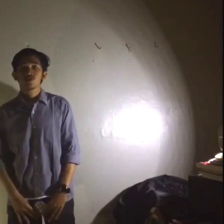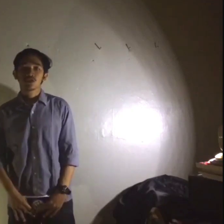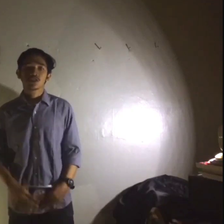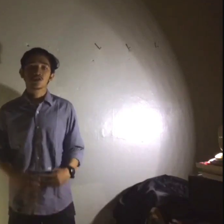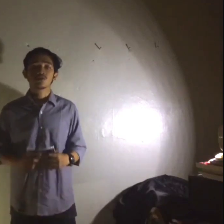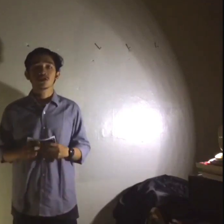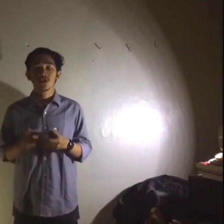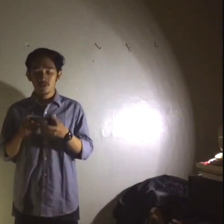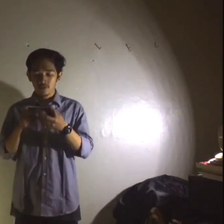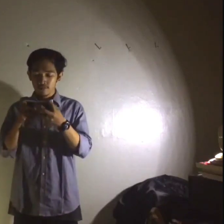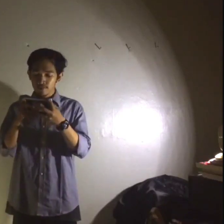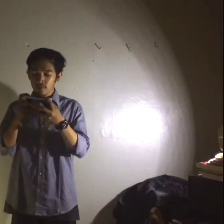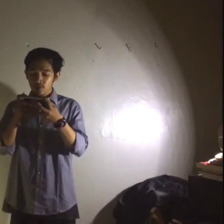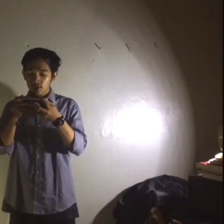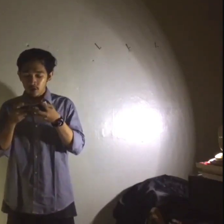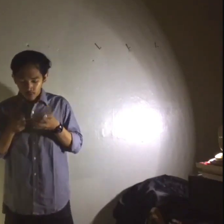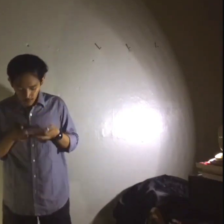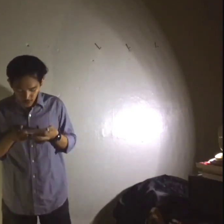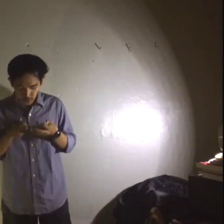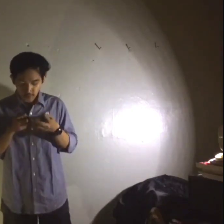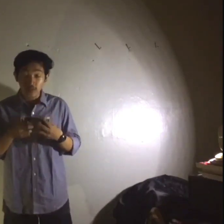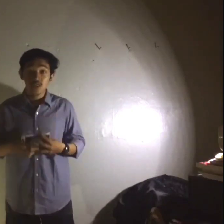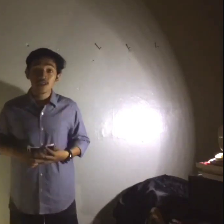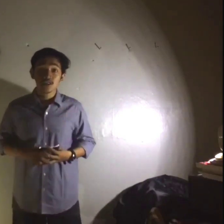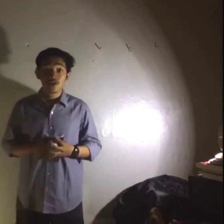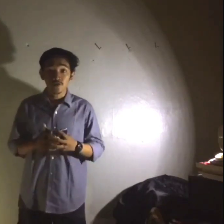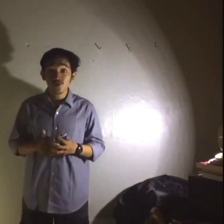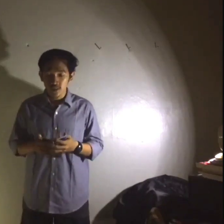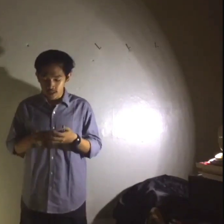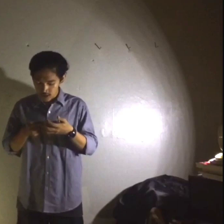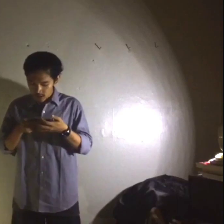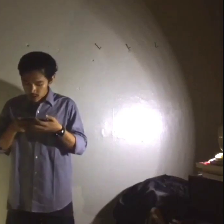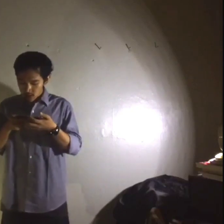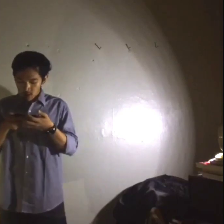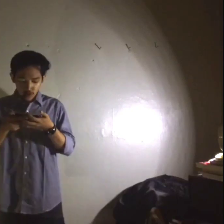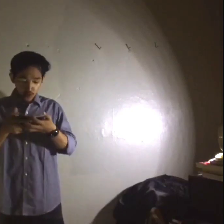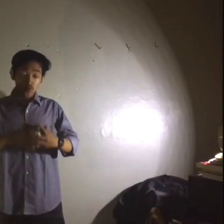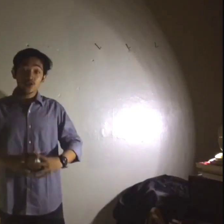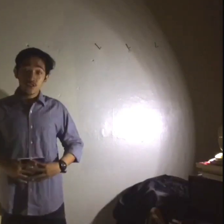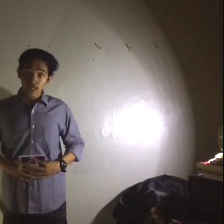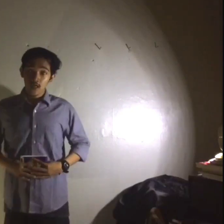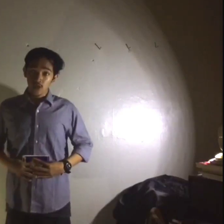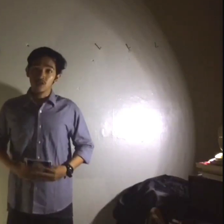Language Workshop. Perceive the sense of humanity through sign